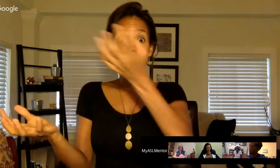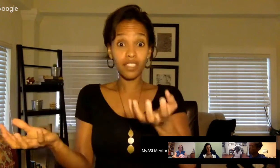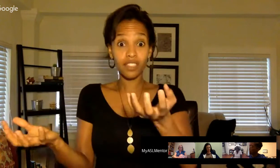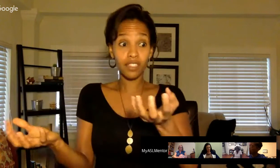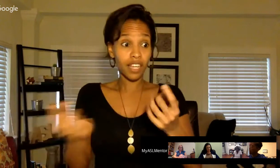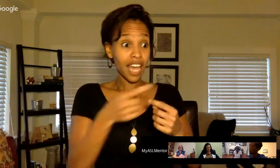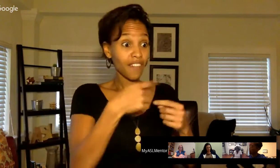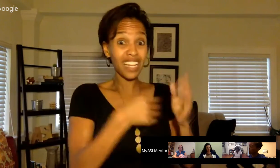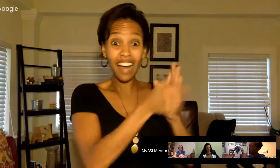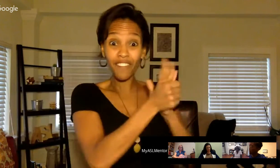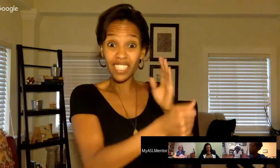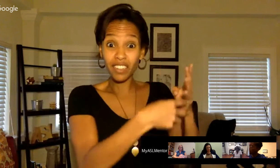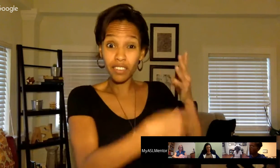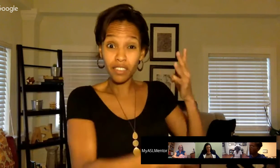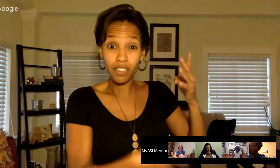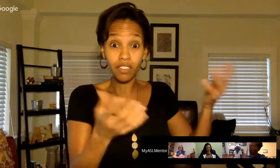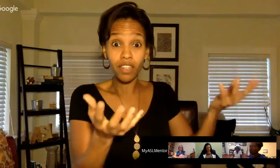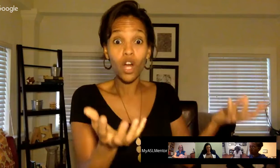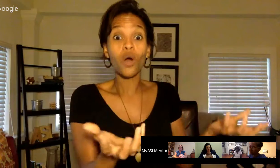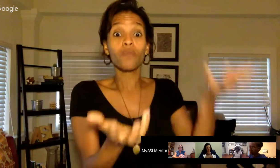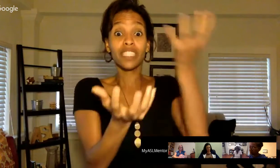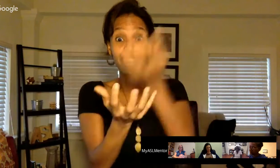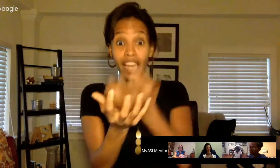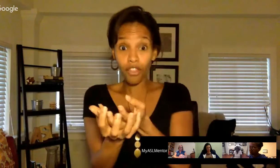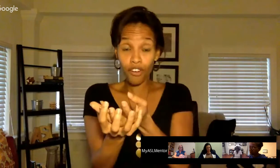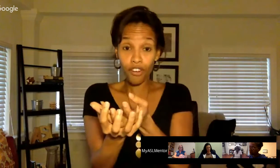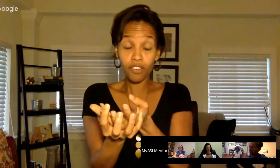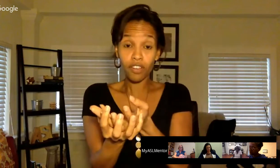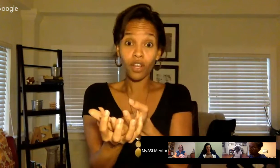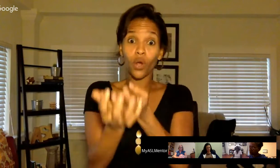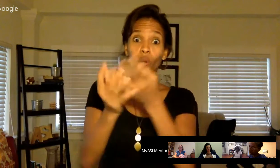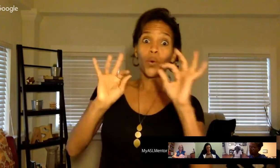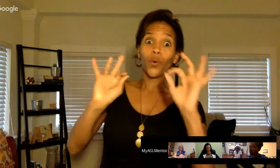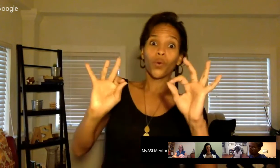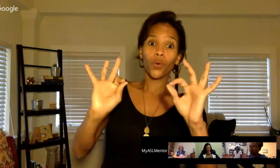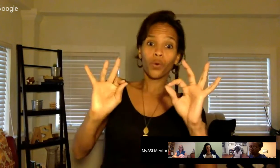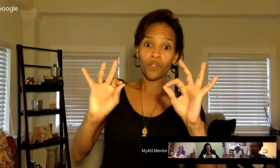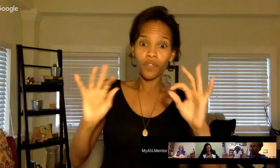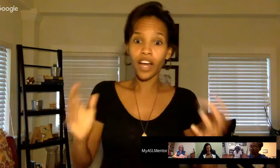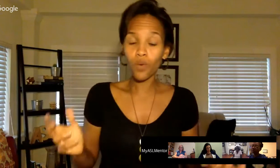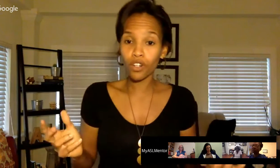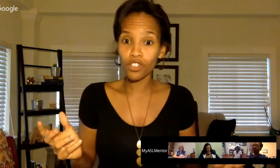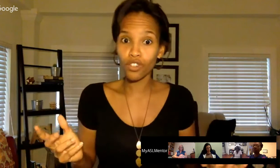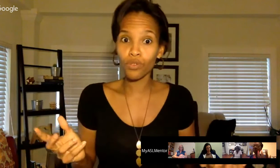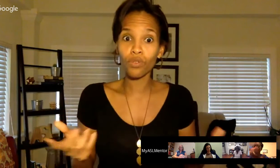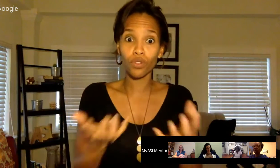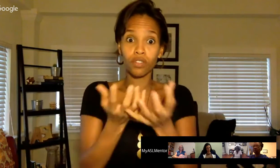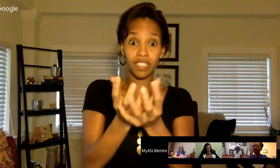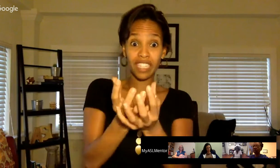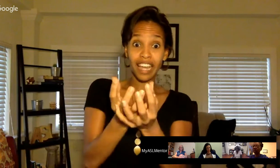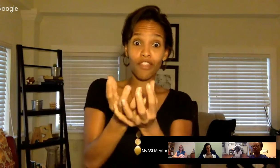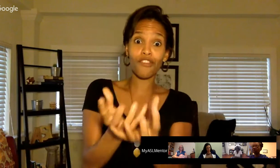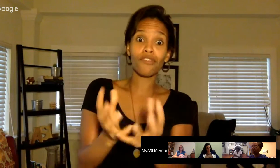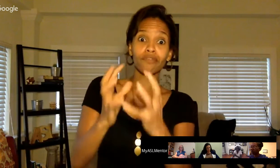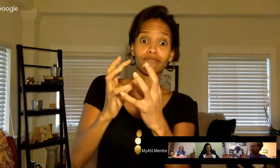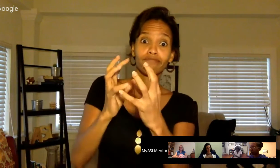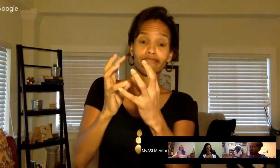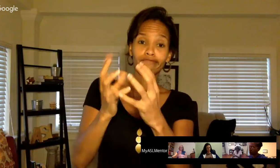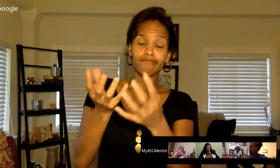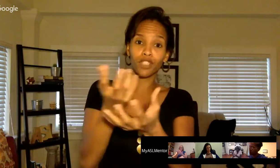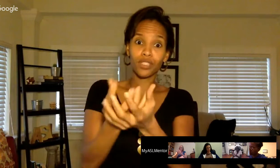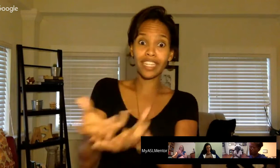Yeah, this, and then have skills together. That works too, or